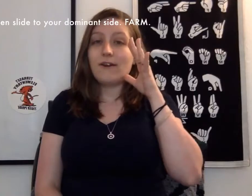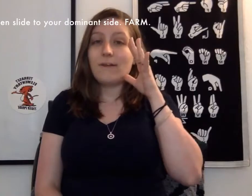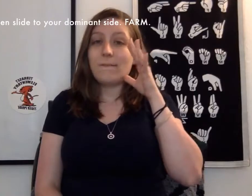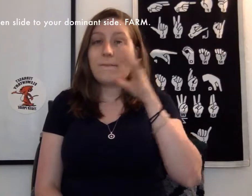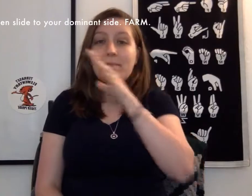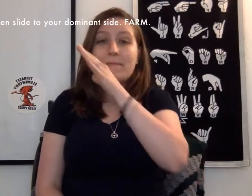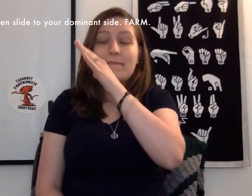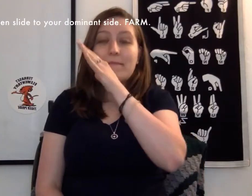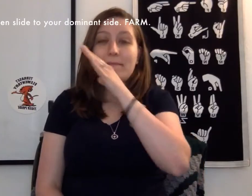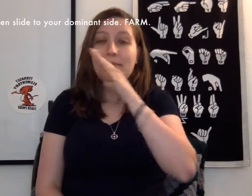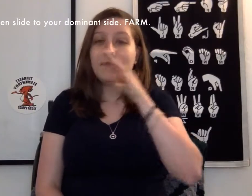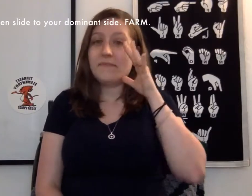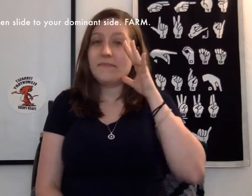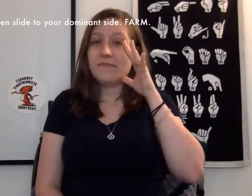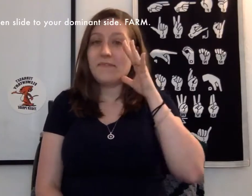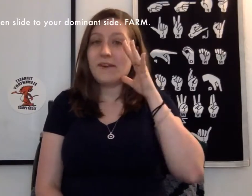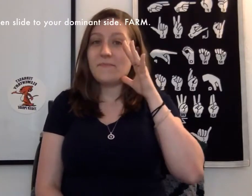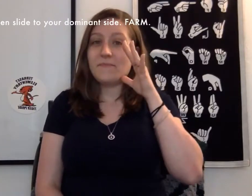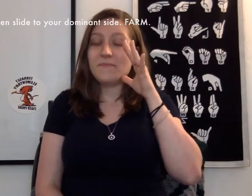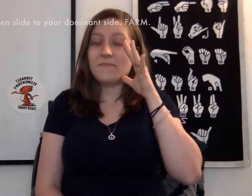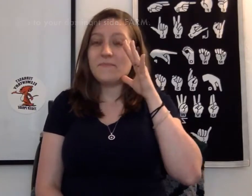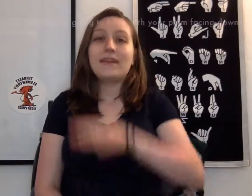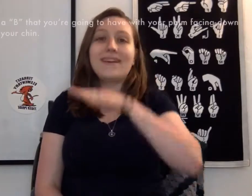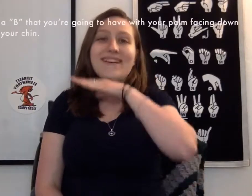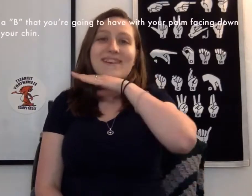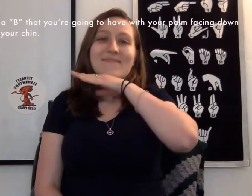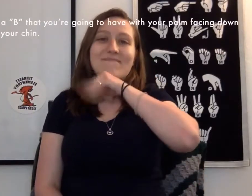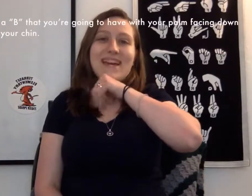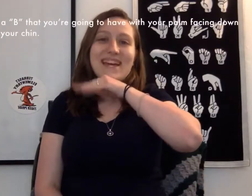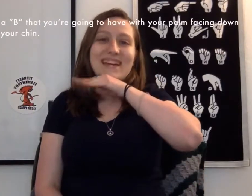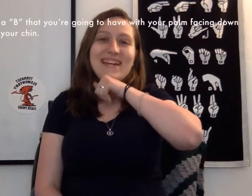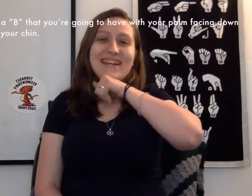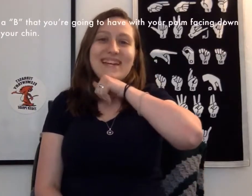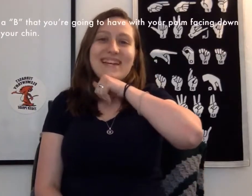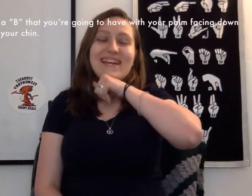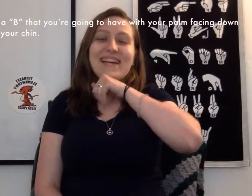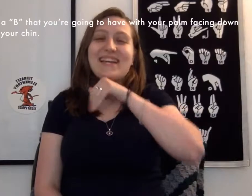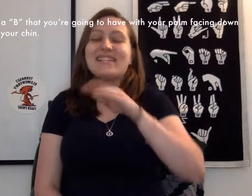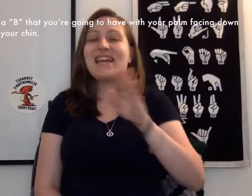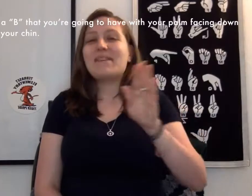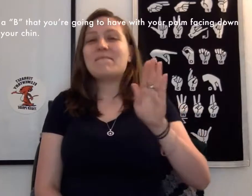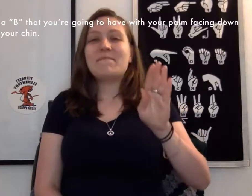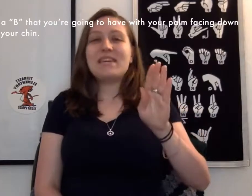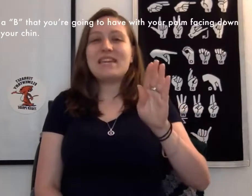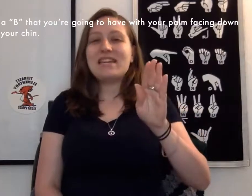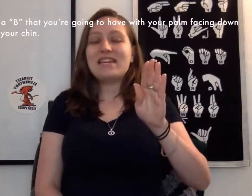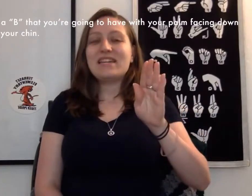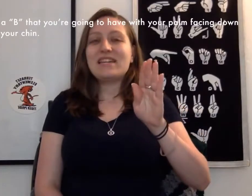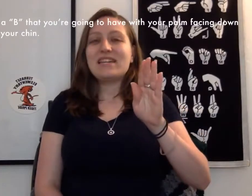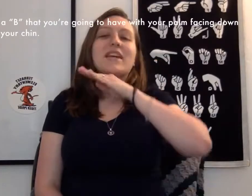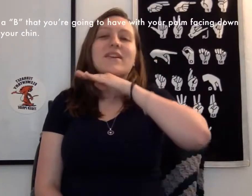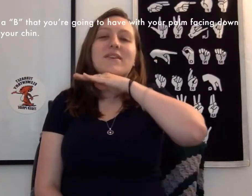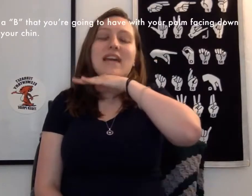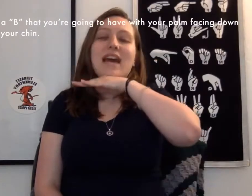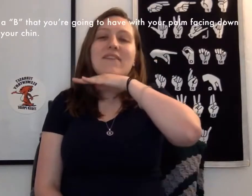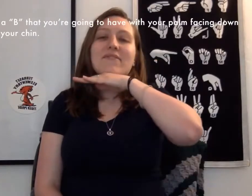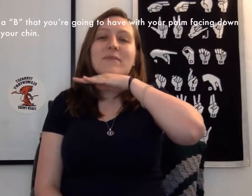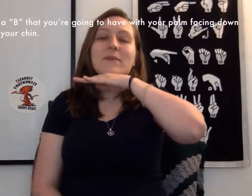Farm. Farm. Pig is a B that you're going to have with your